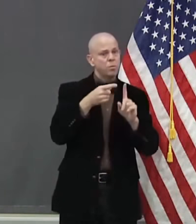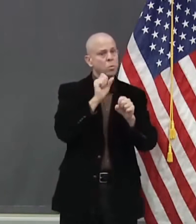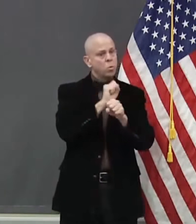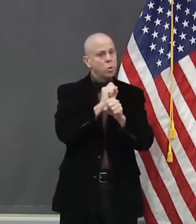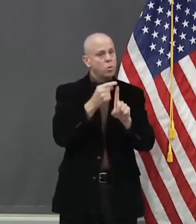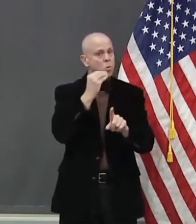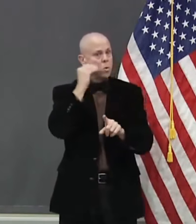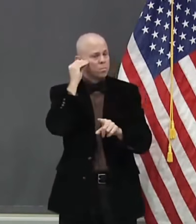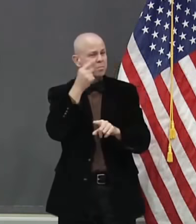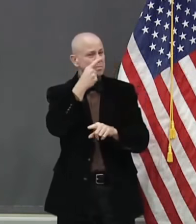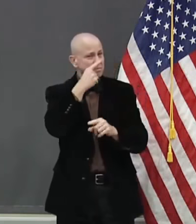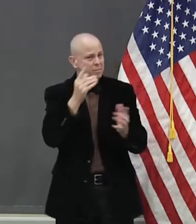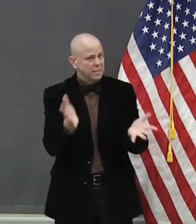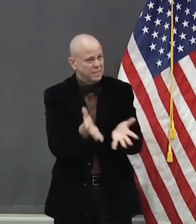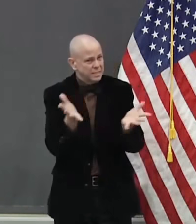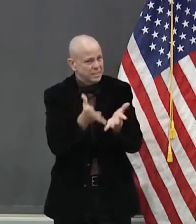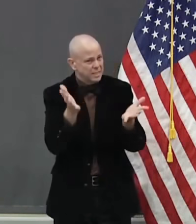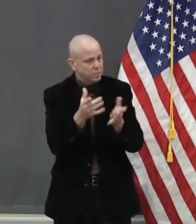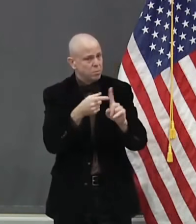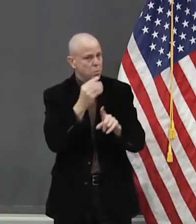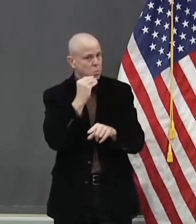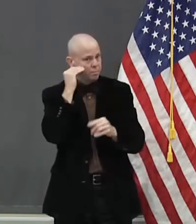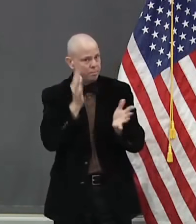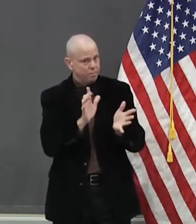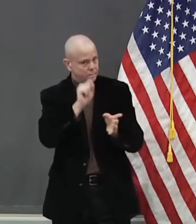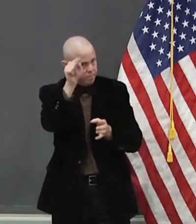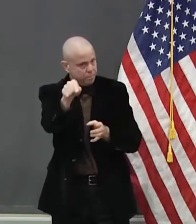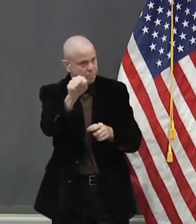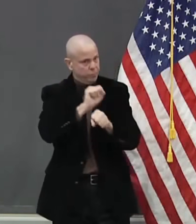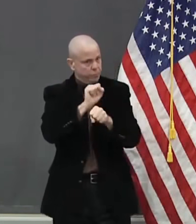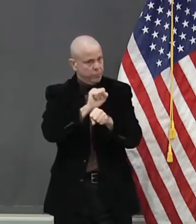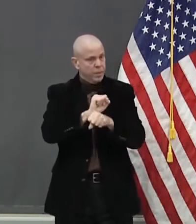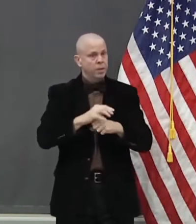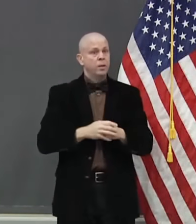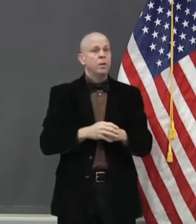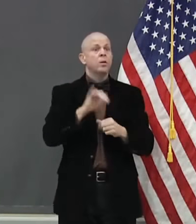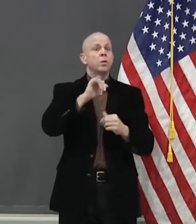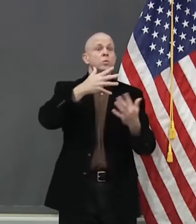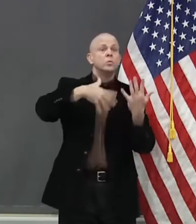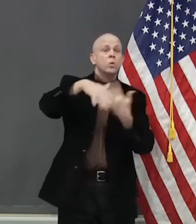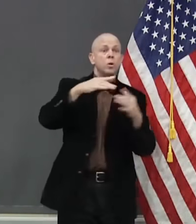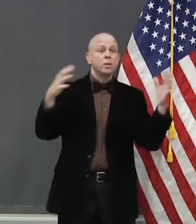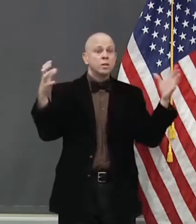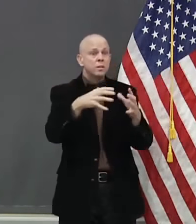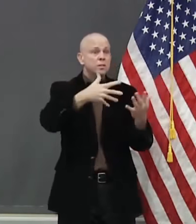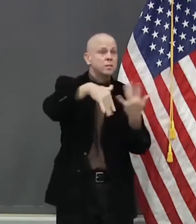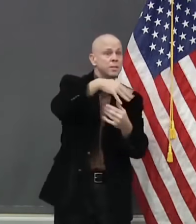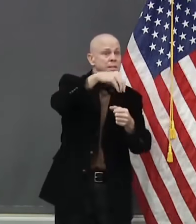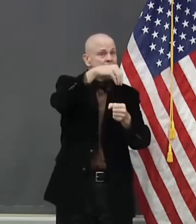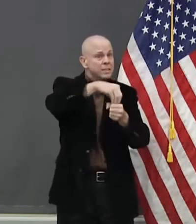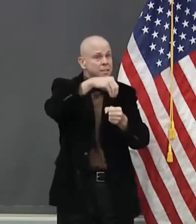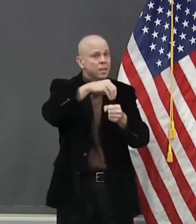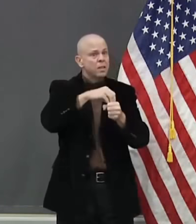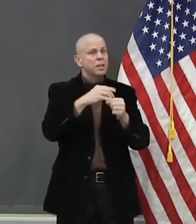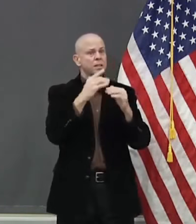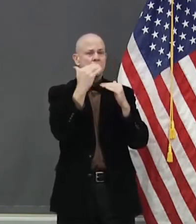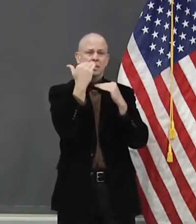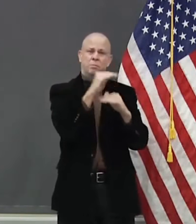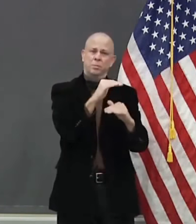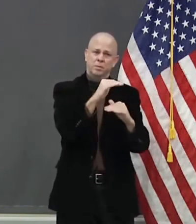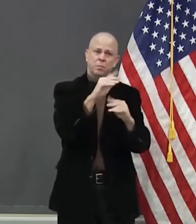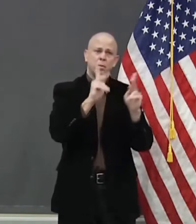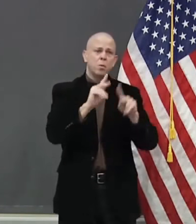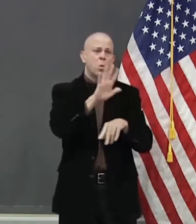possible. Additionally, indoor social get-togethers will be limited to single households